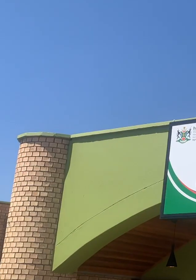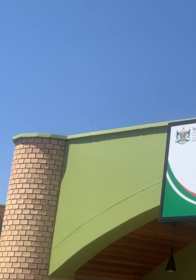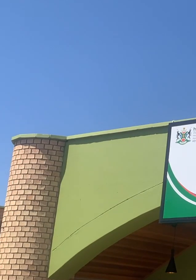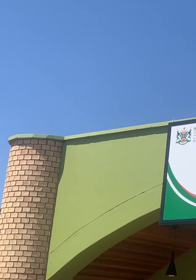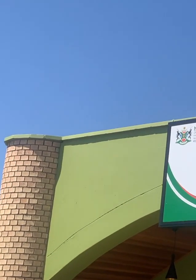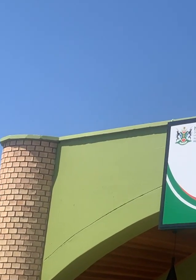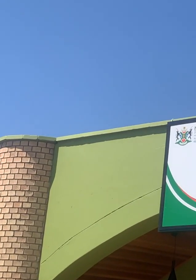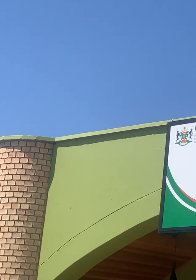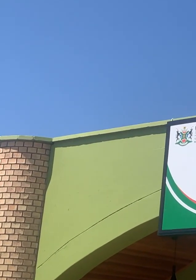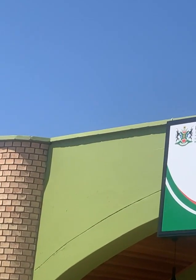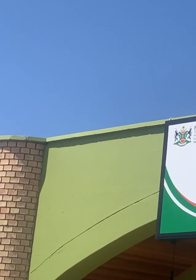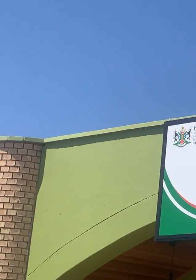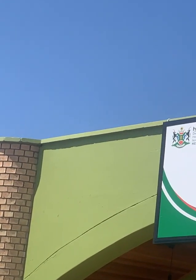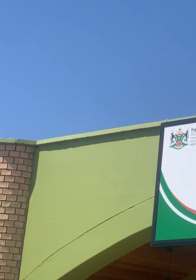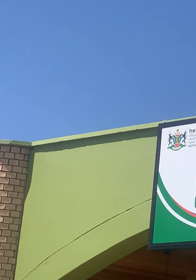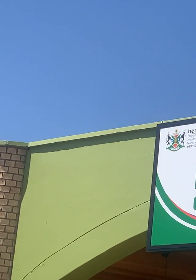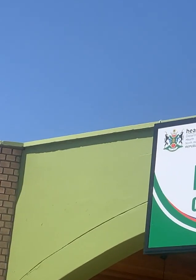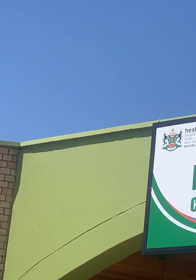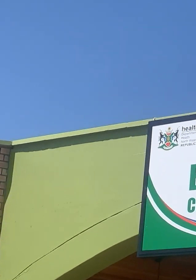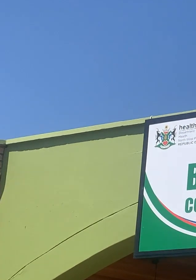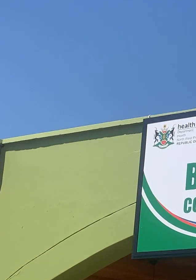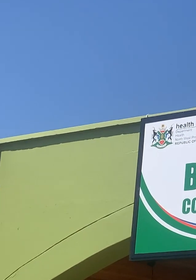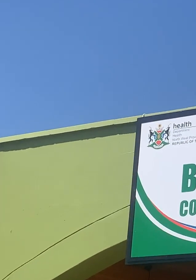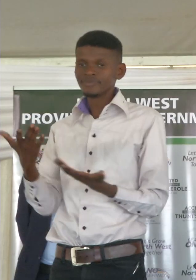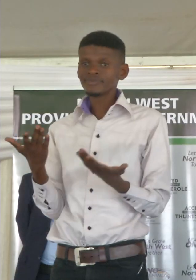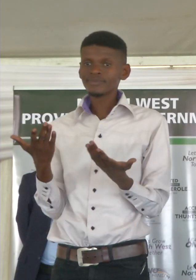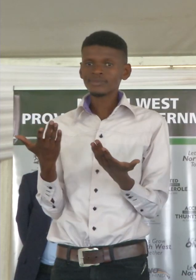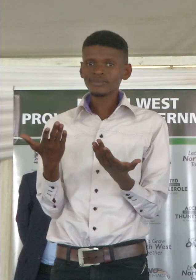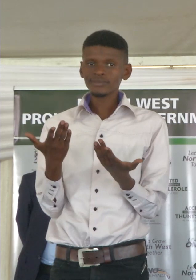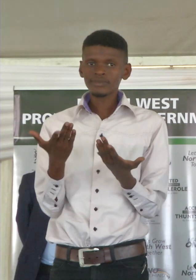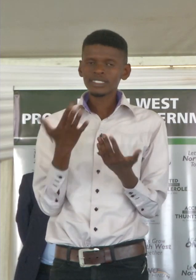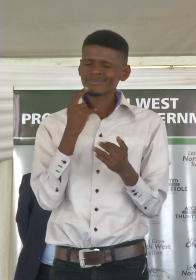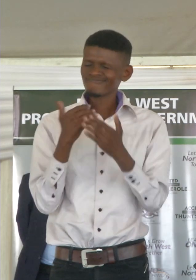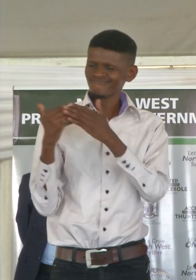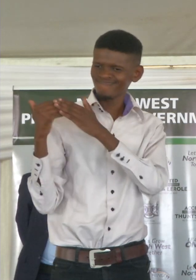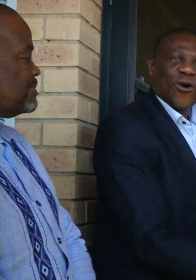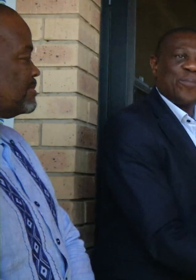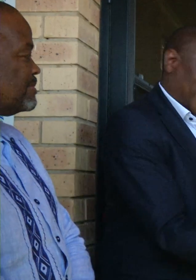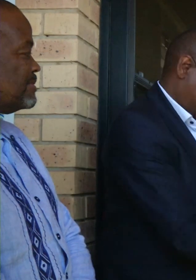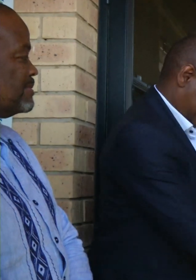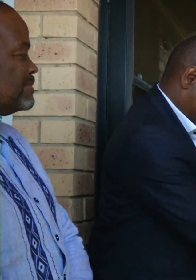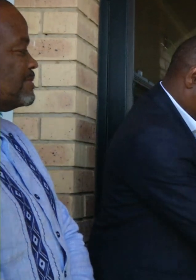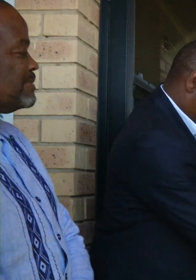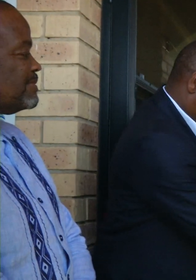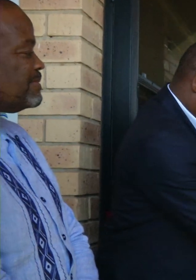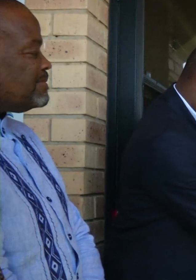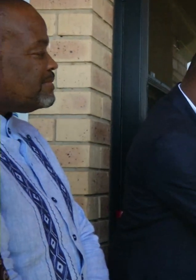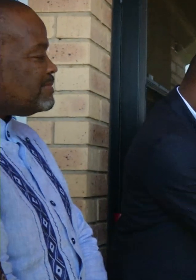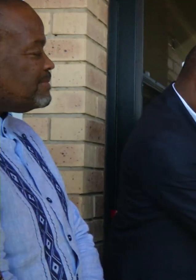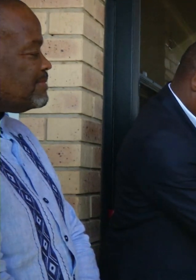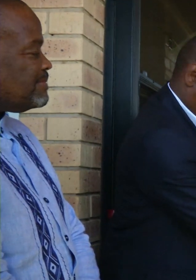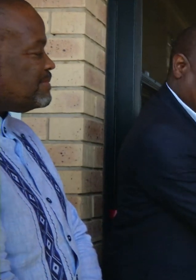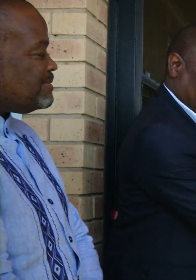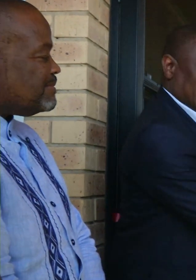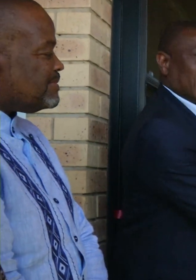This community health centre ki aluna. O. Lele ko komele. Lele seve nise hanu.